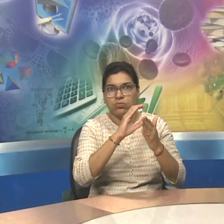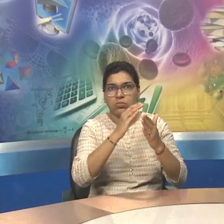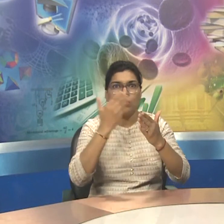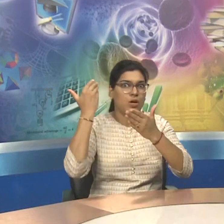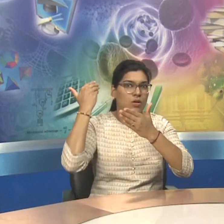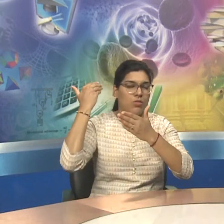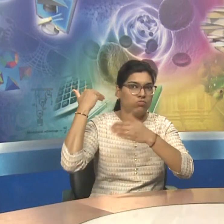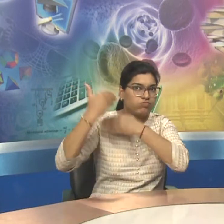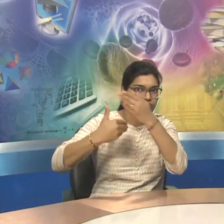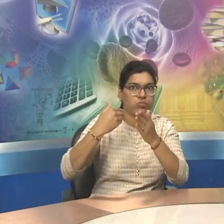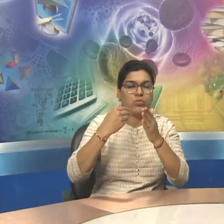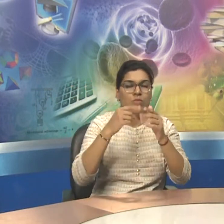legislature,